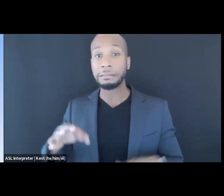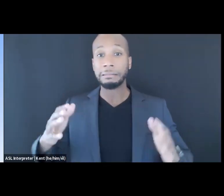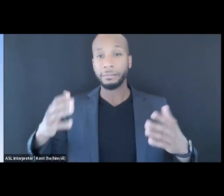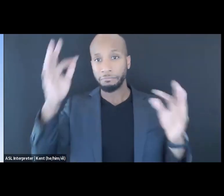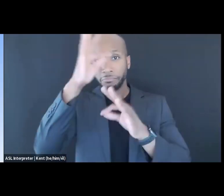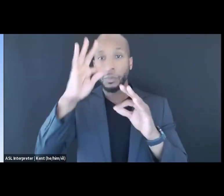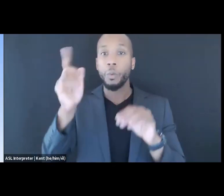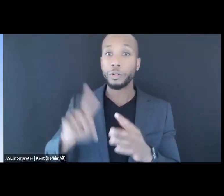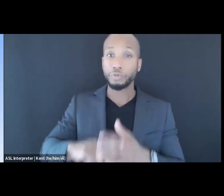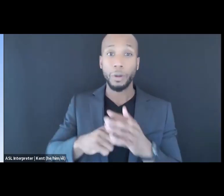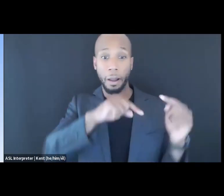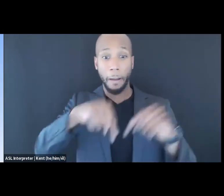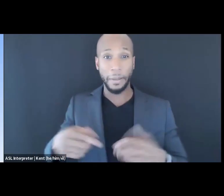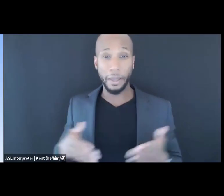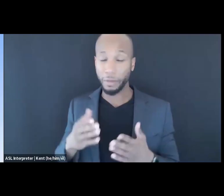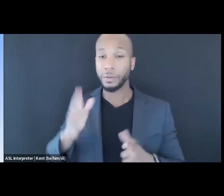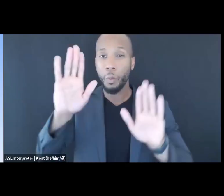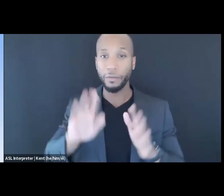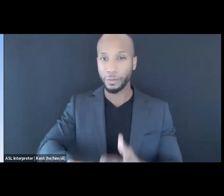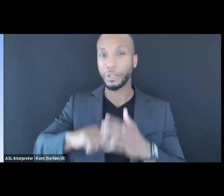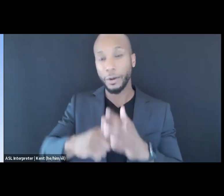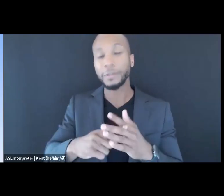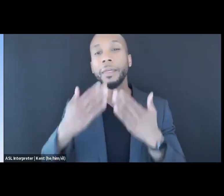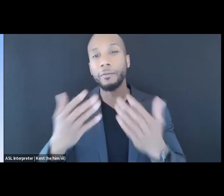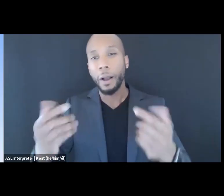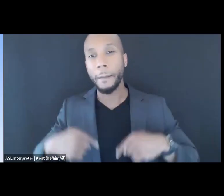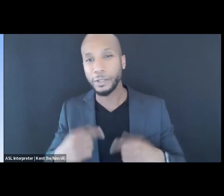start, attending this webinar is a great introduction. So thank you for